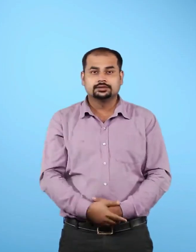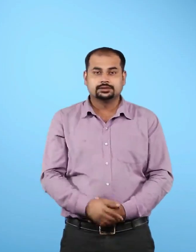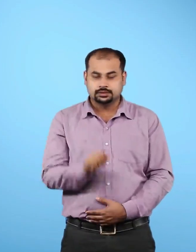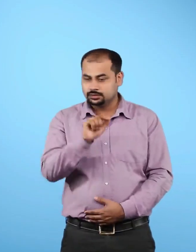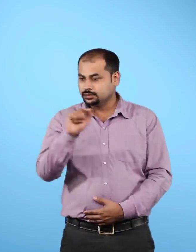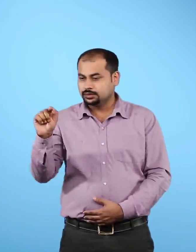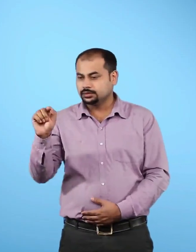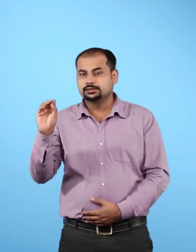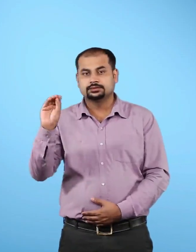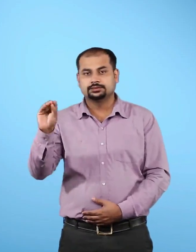Dash.